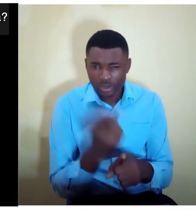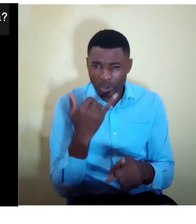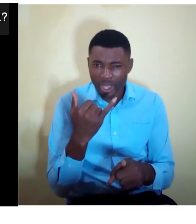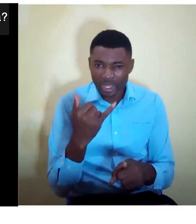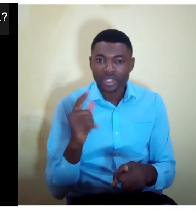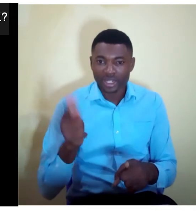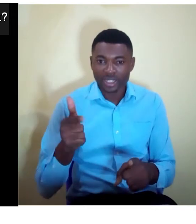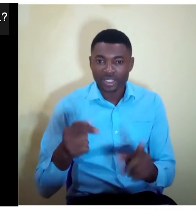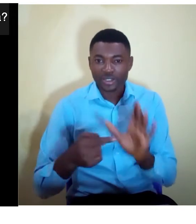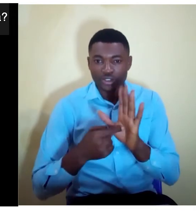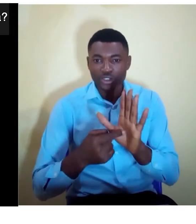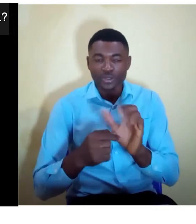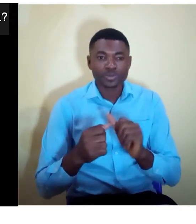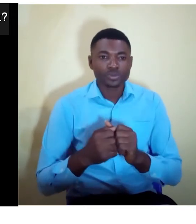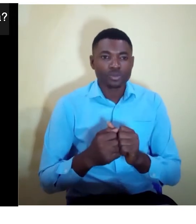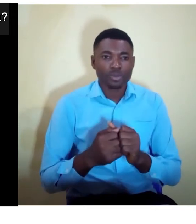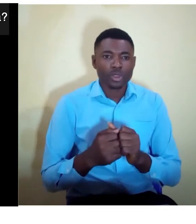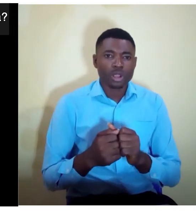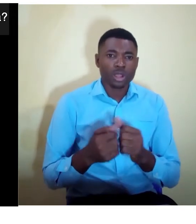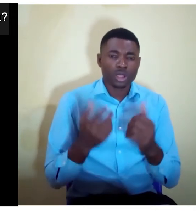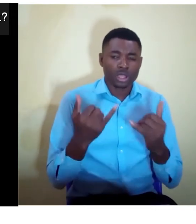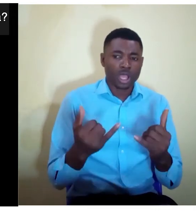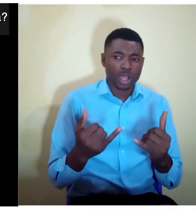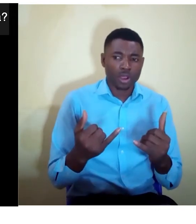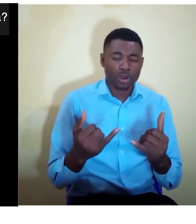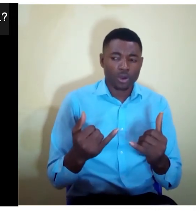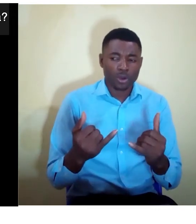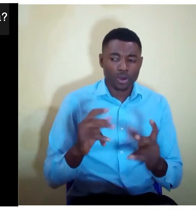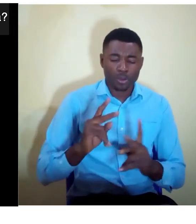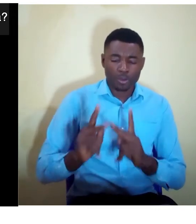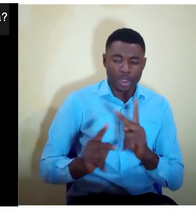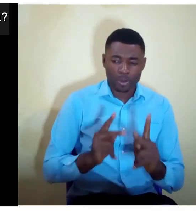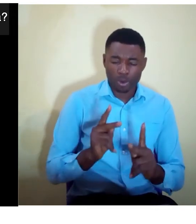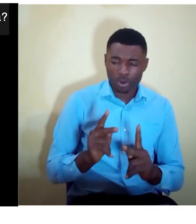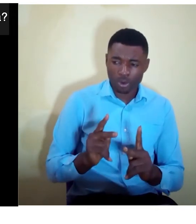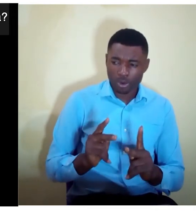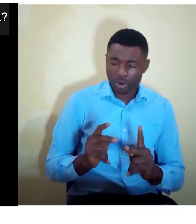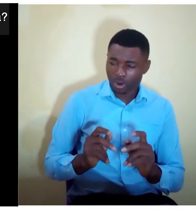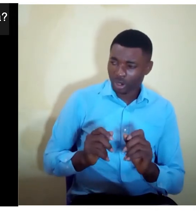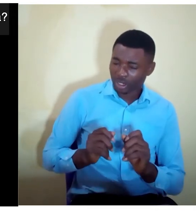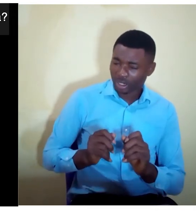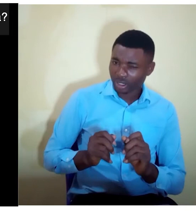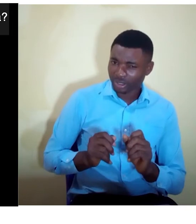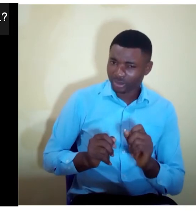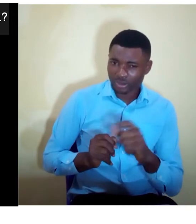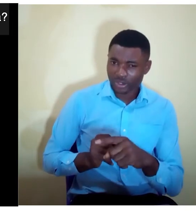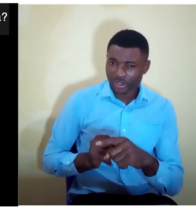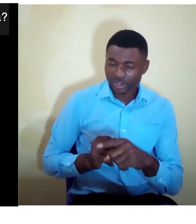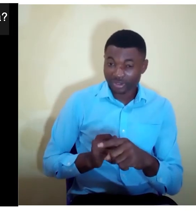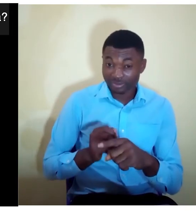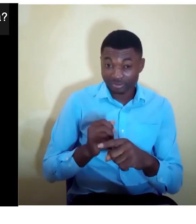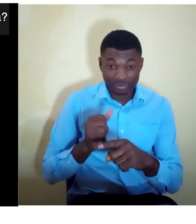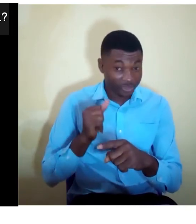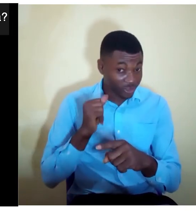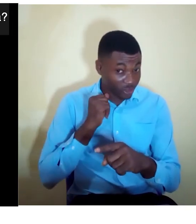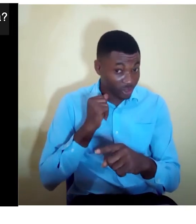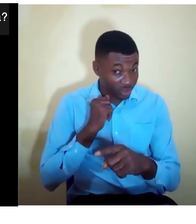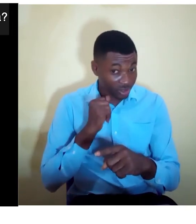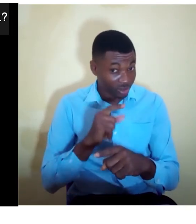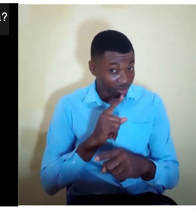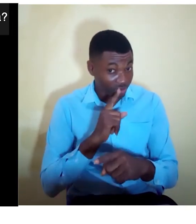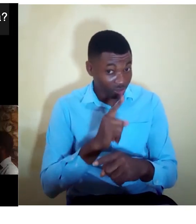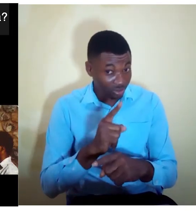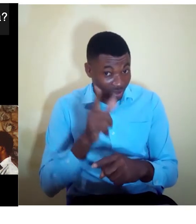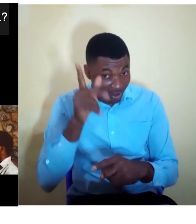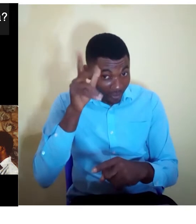At this time, though, putting this together all begs the question, is Foster the